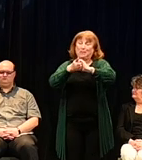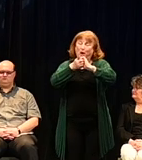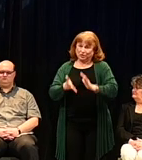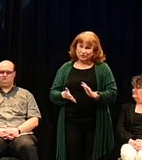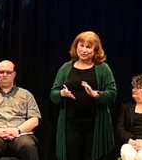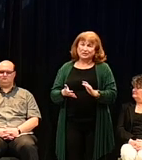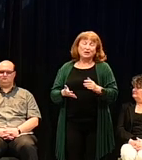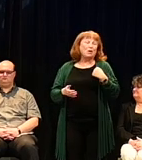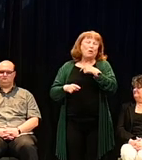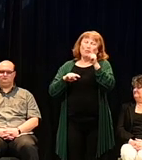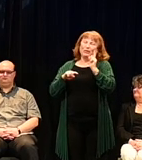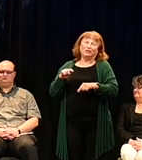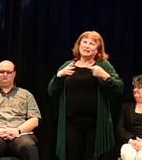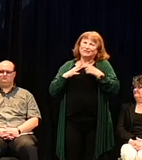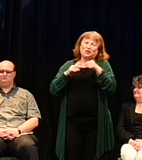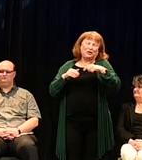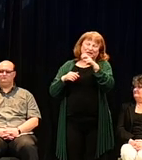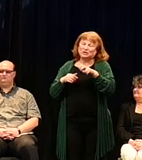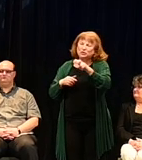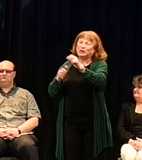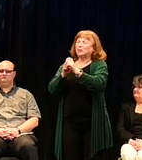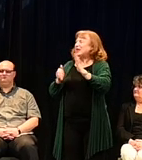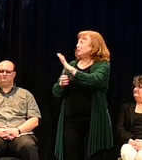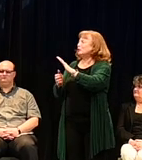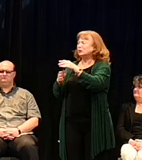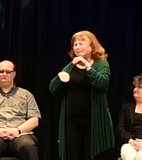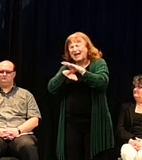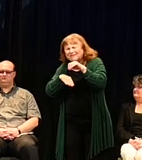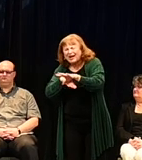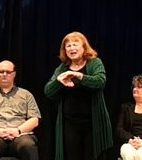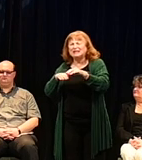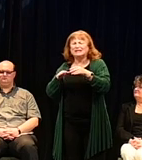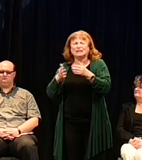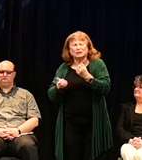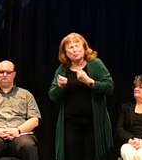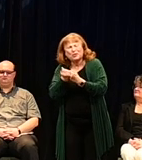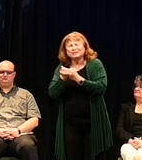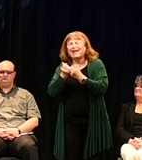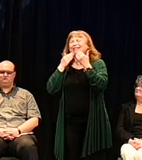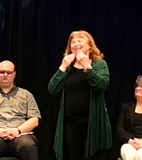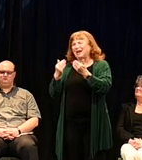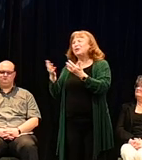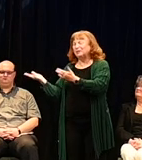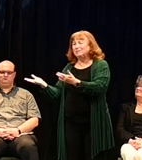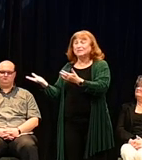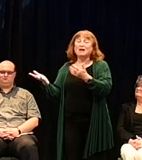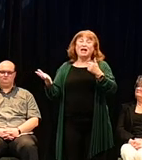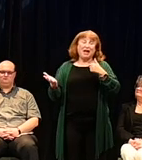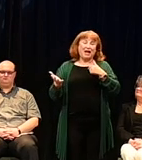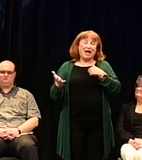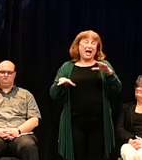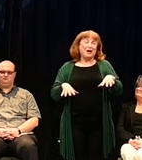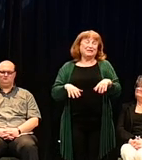partners. We could not have begun this journey without your advice and counsel and support, so we thank you. So I'm